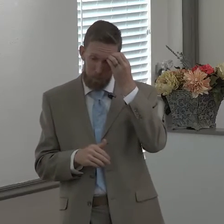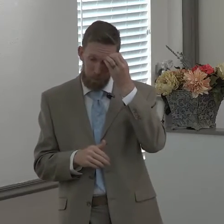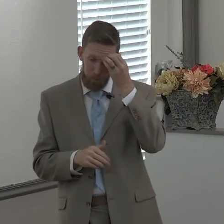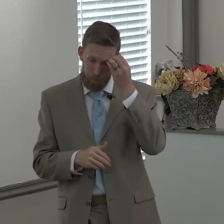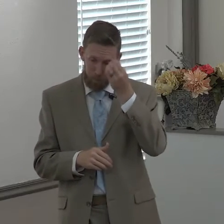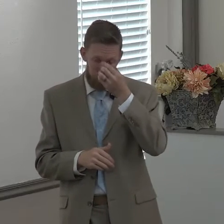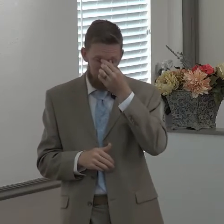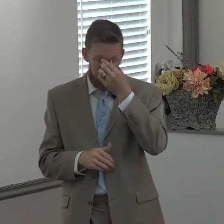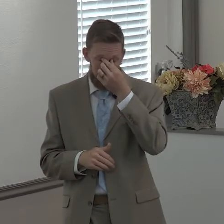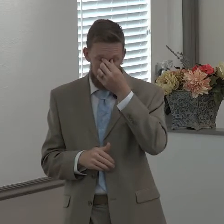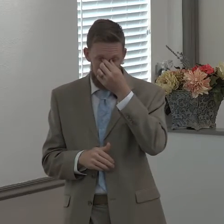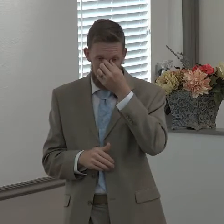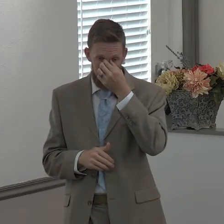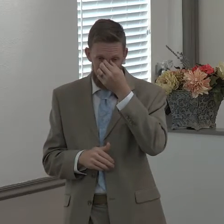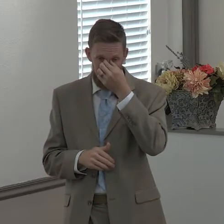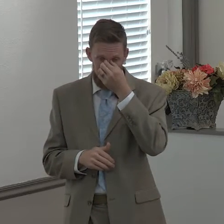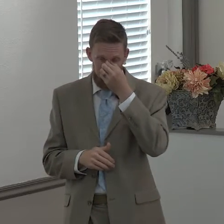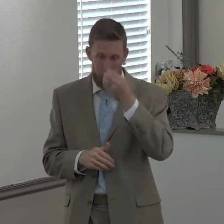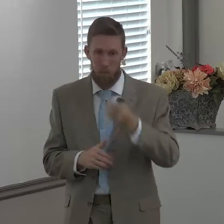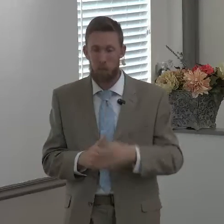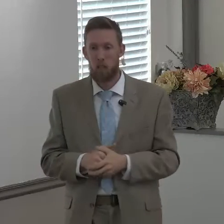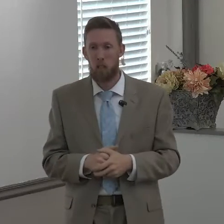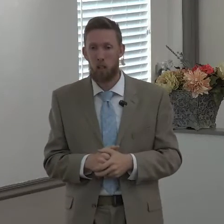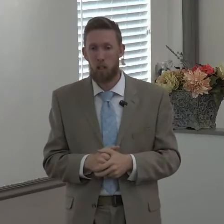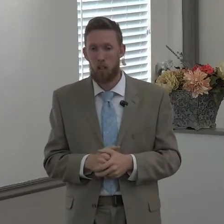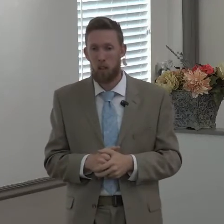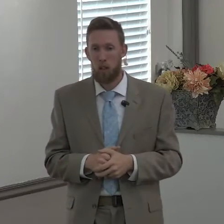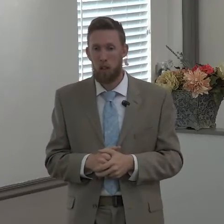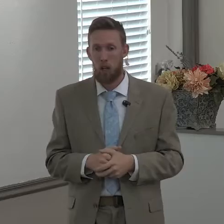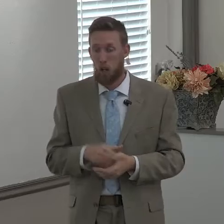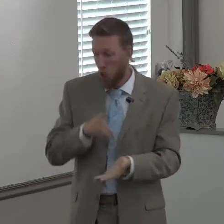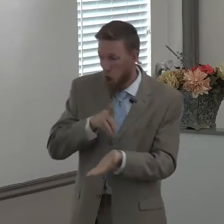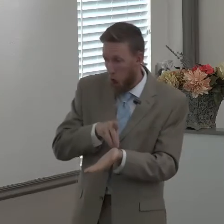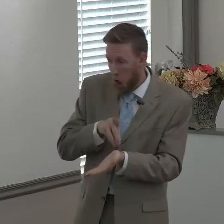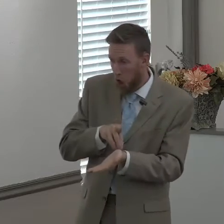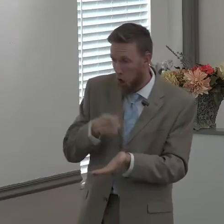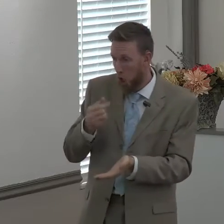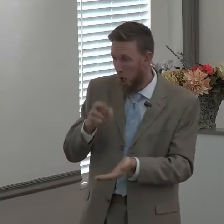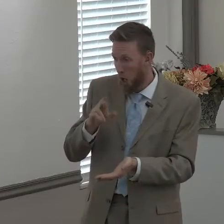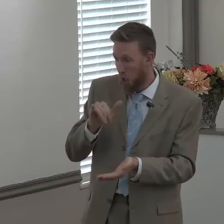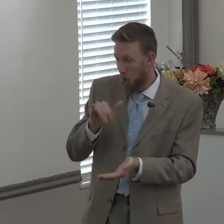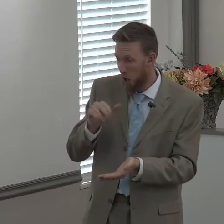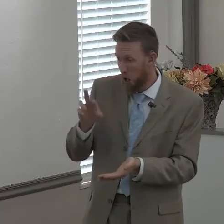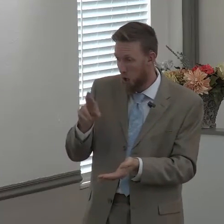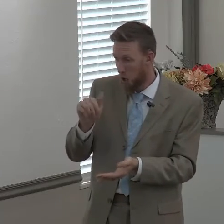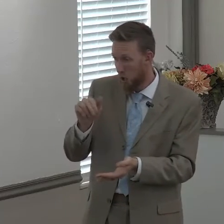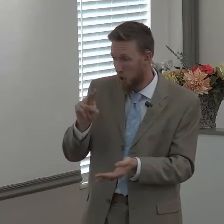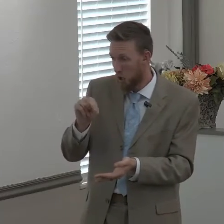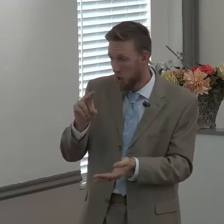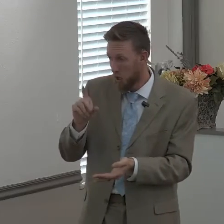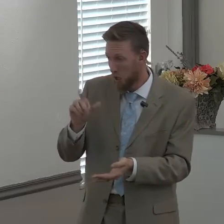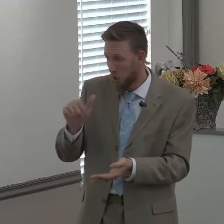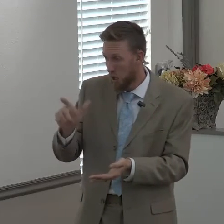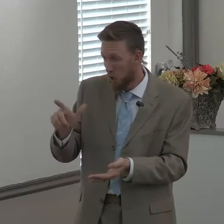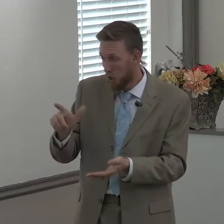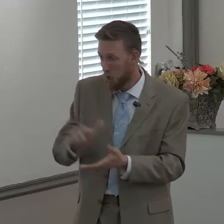received. Because what they've represented is peer recognition for